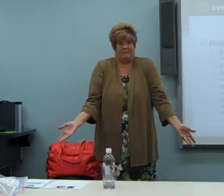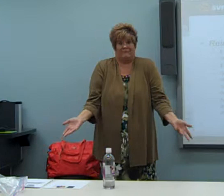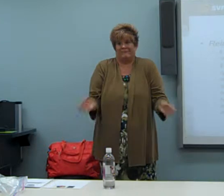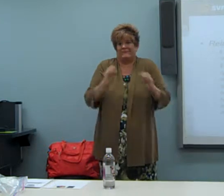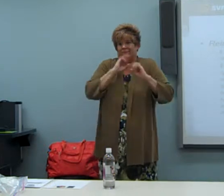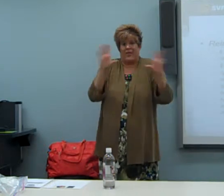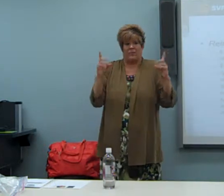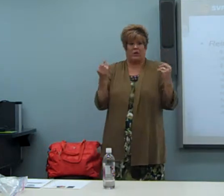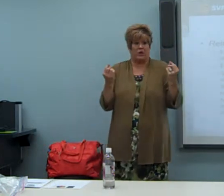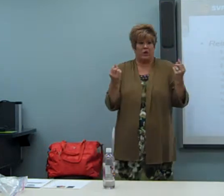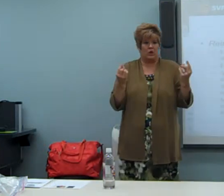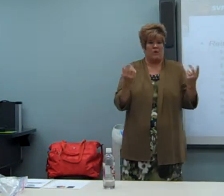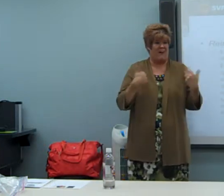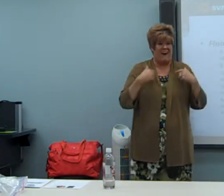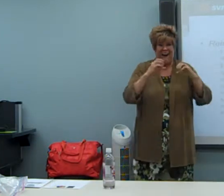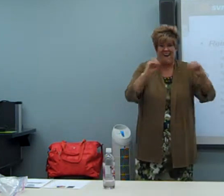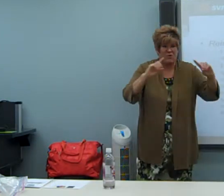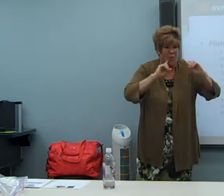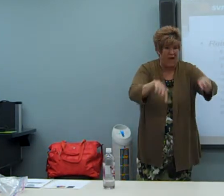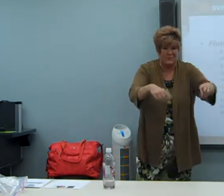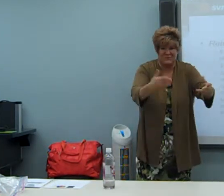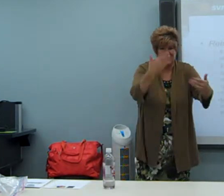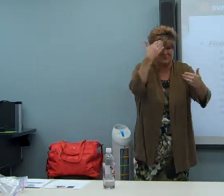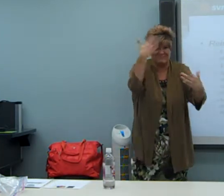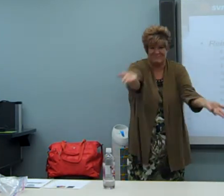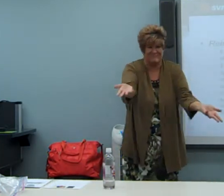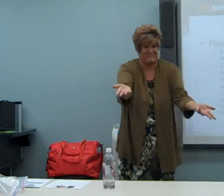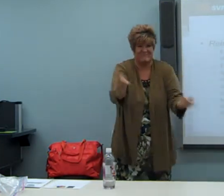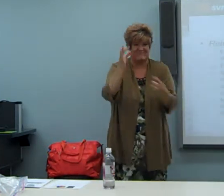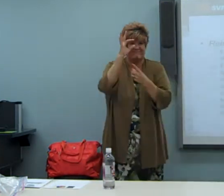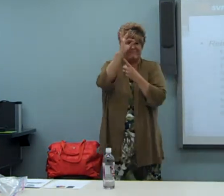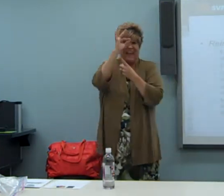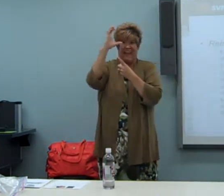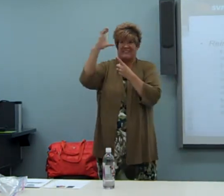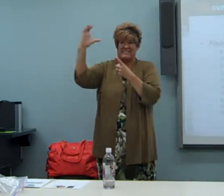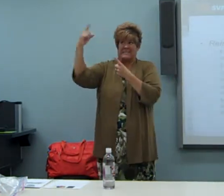Well, I mean, we're just trying to get better. We're really trying our best.